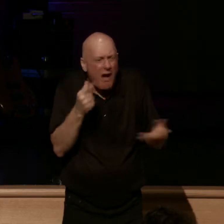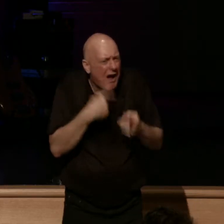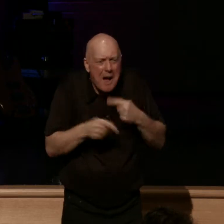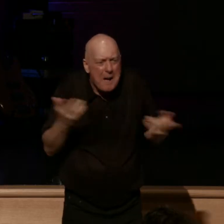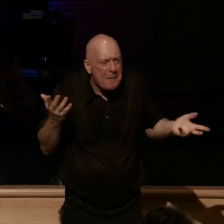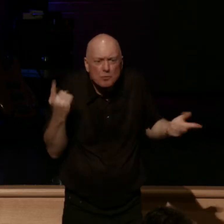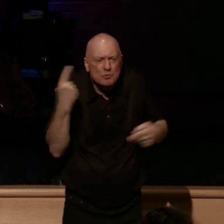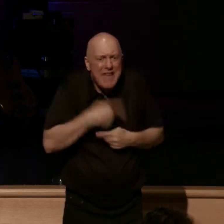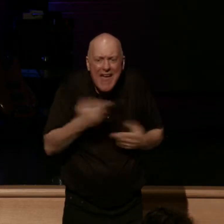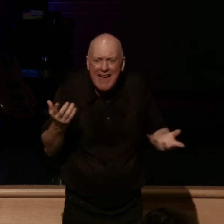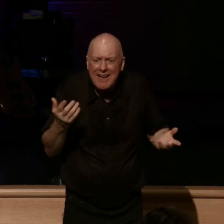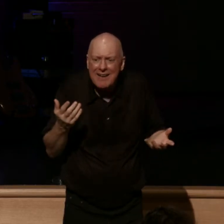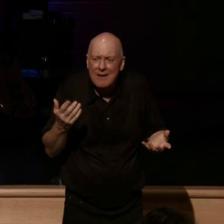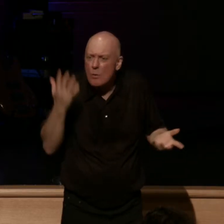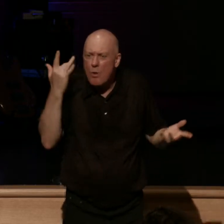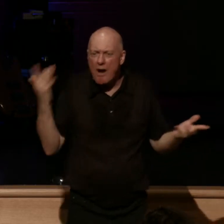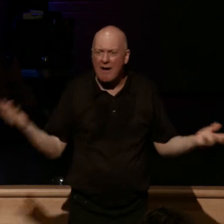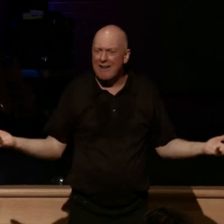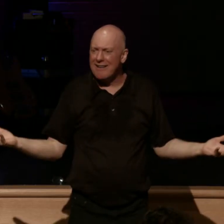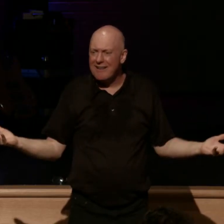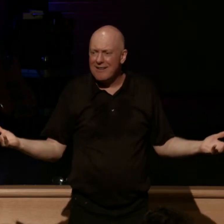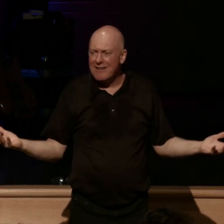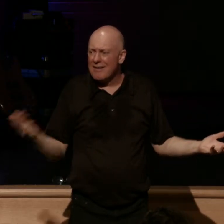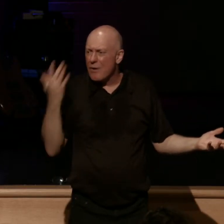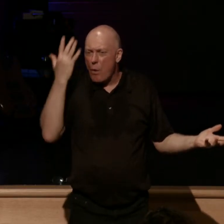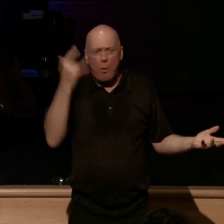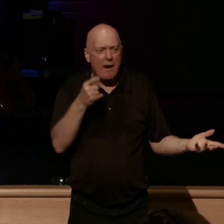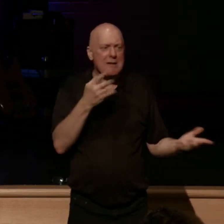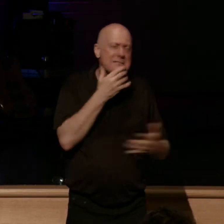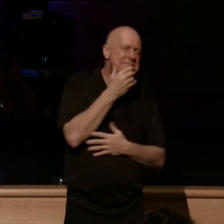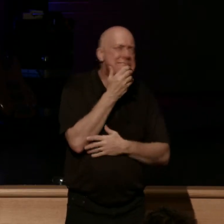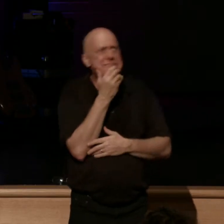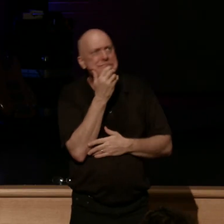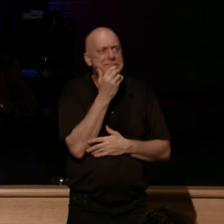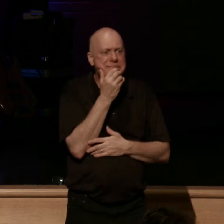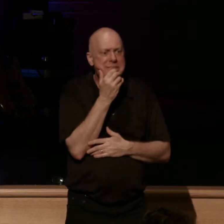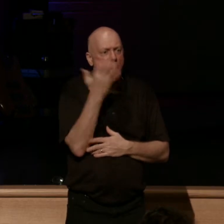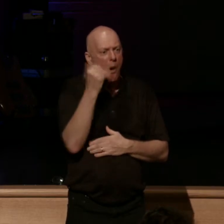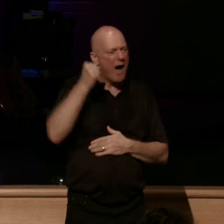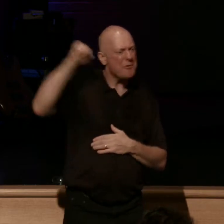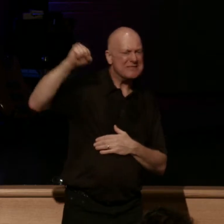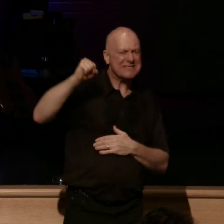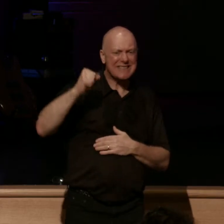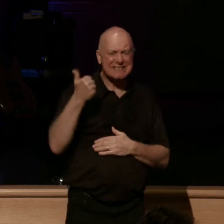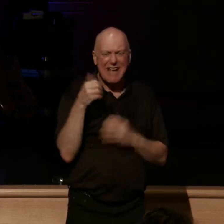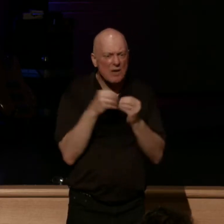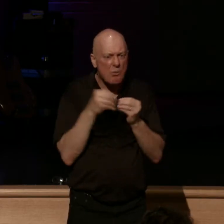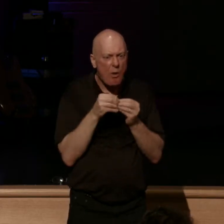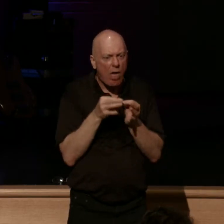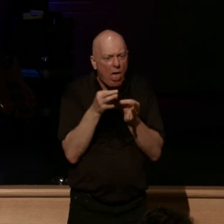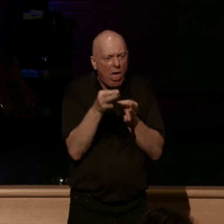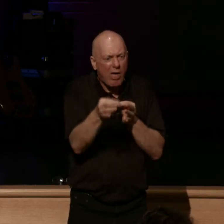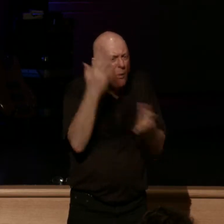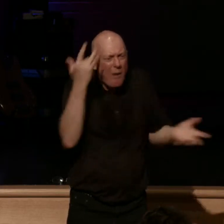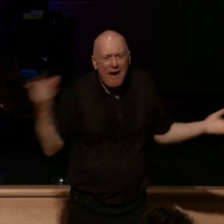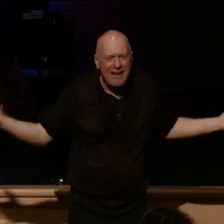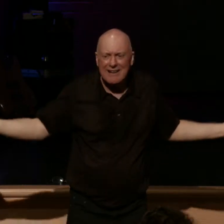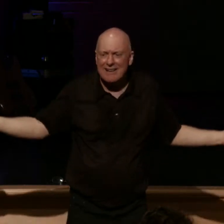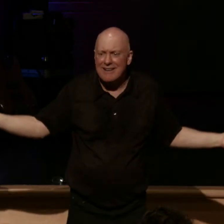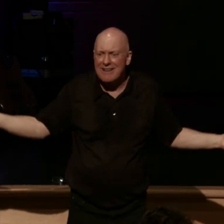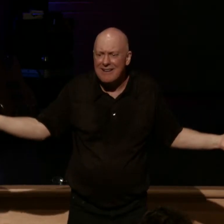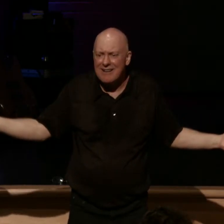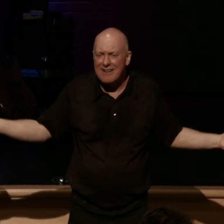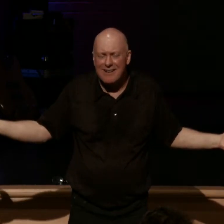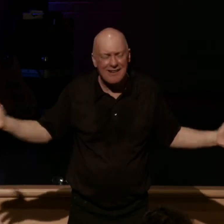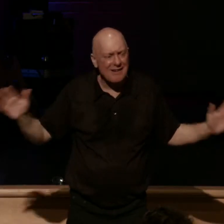come today to Jesus? Why would you hesitate? Why would you resist him any longer?